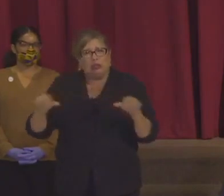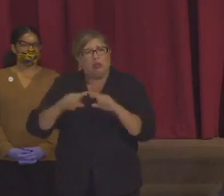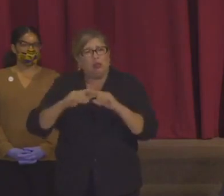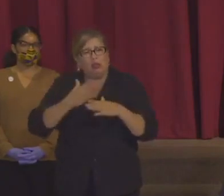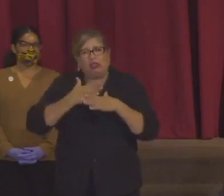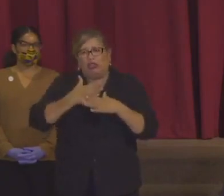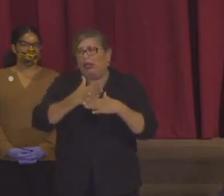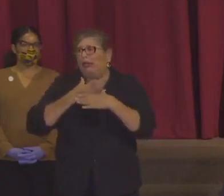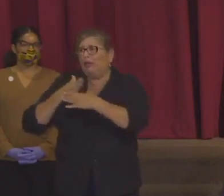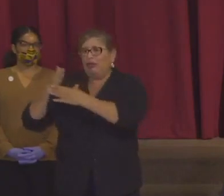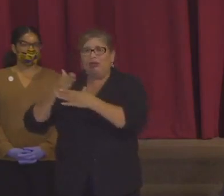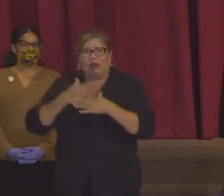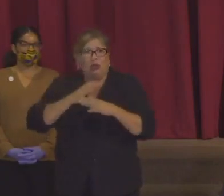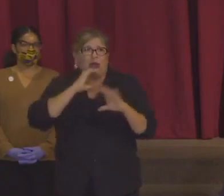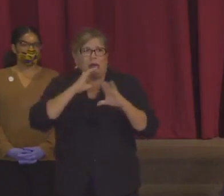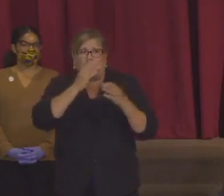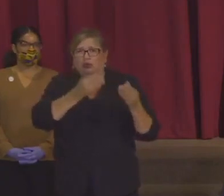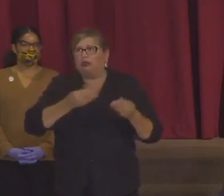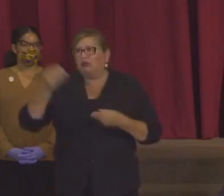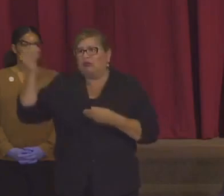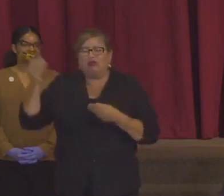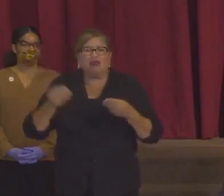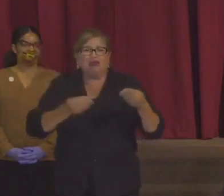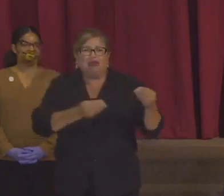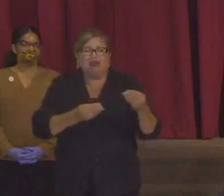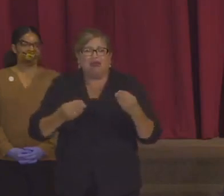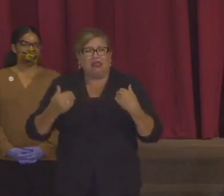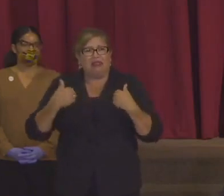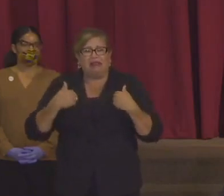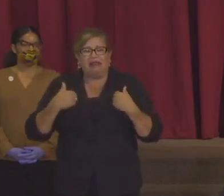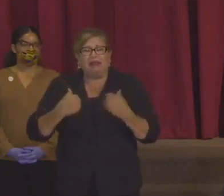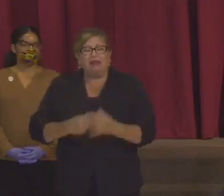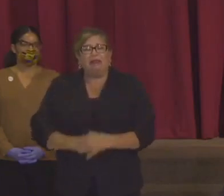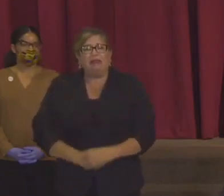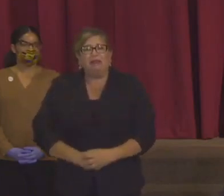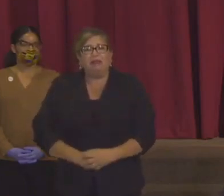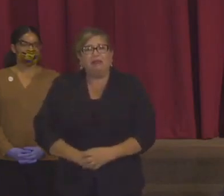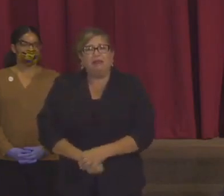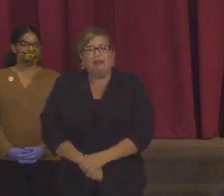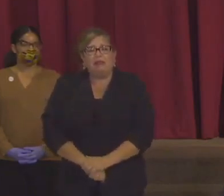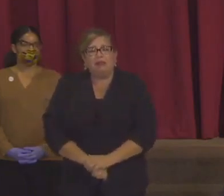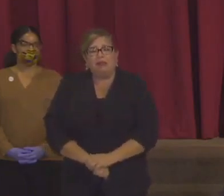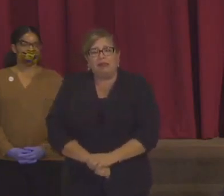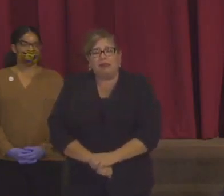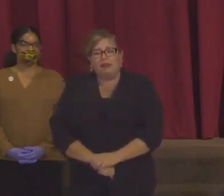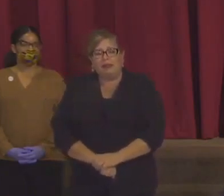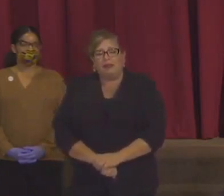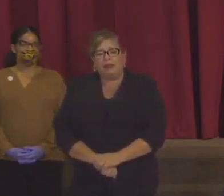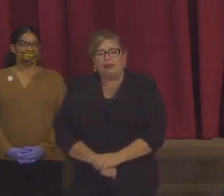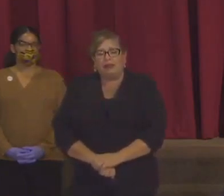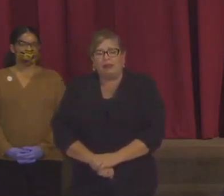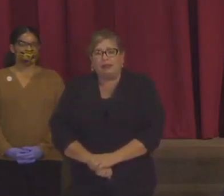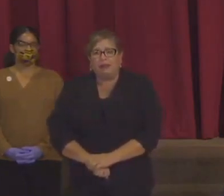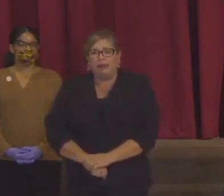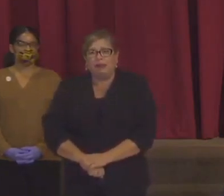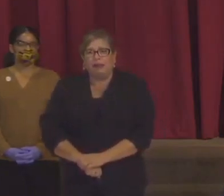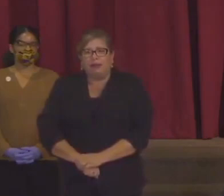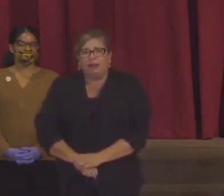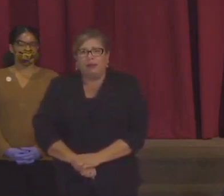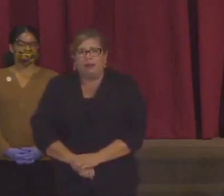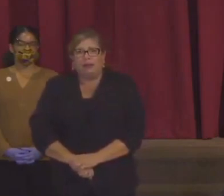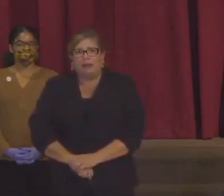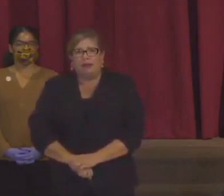communication flow between those respective agencies and those jurisdictions. I understand that you don't want to name the specific groups, but